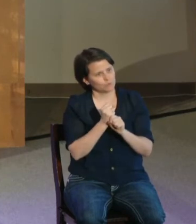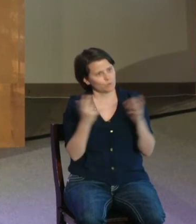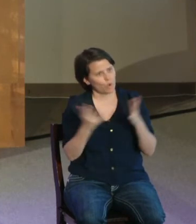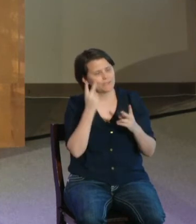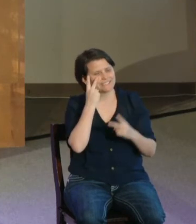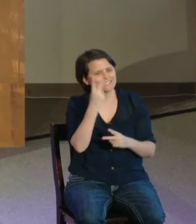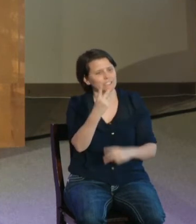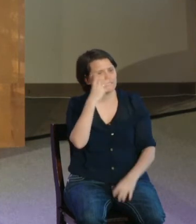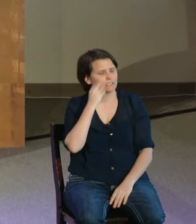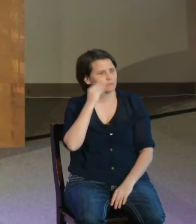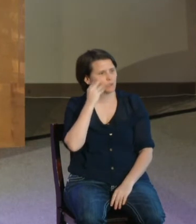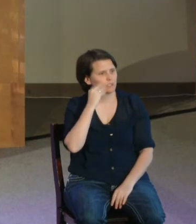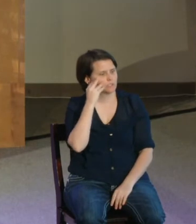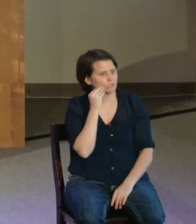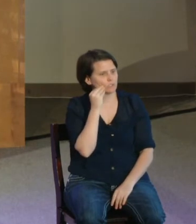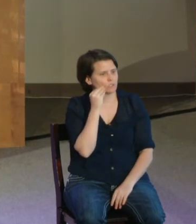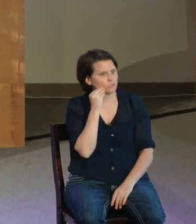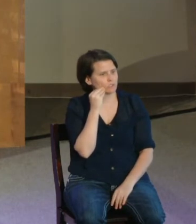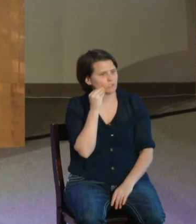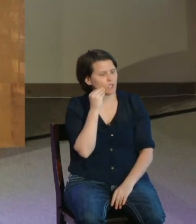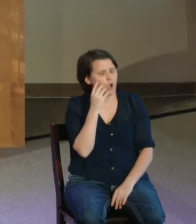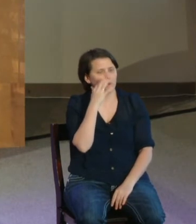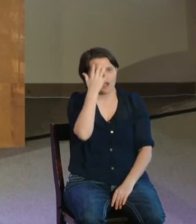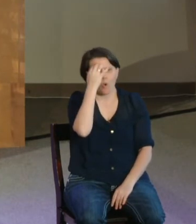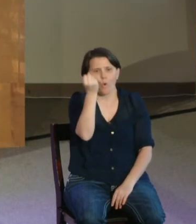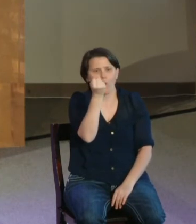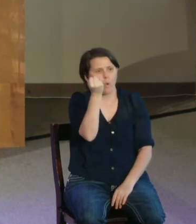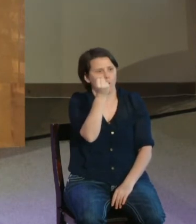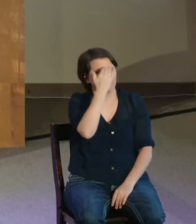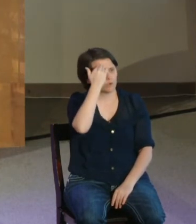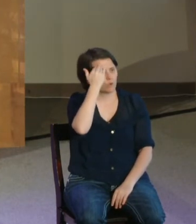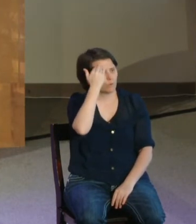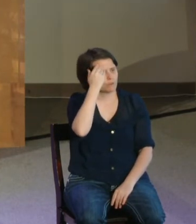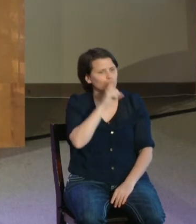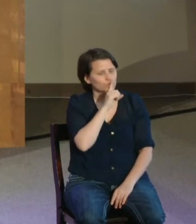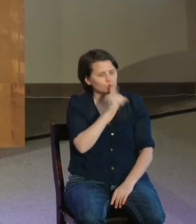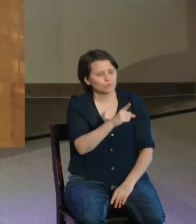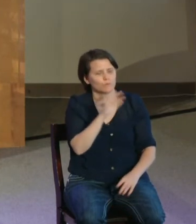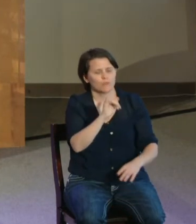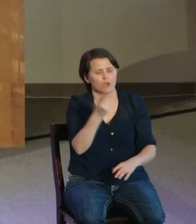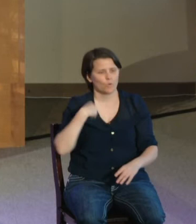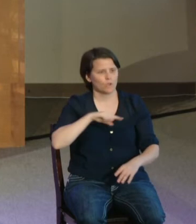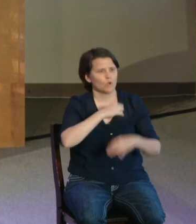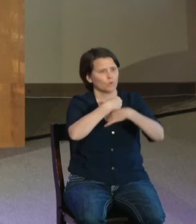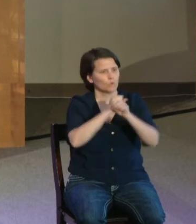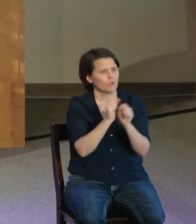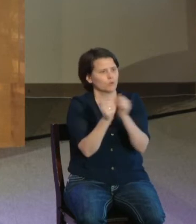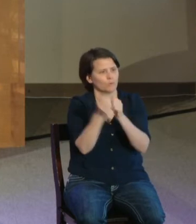we experience. We all hold the knowing, the truth that we are co-creators with divine